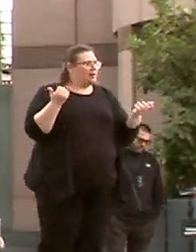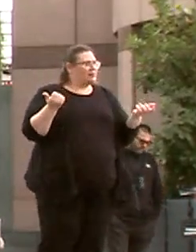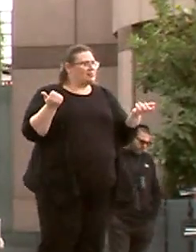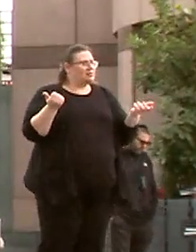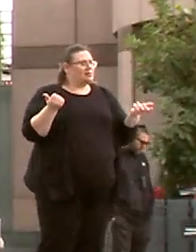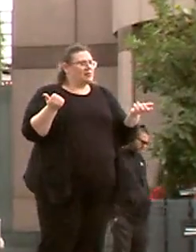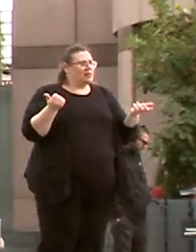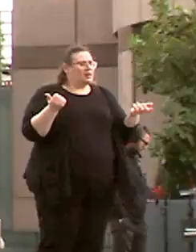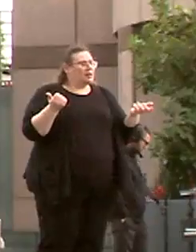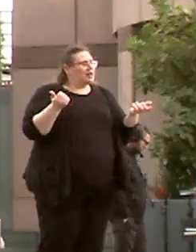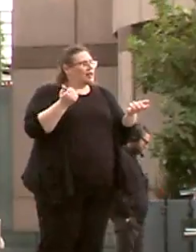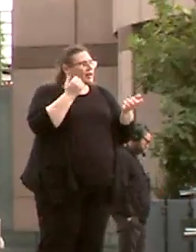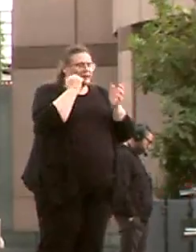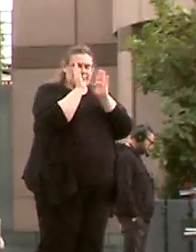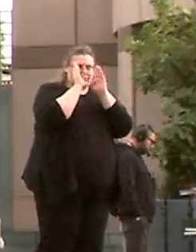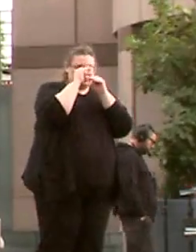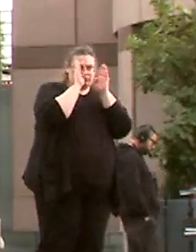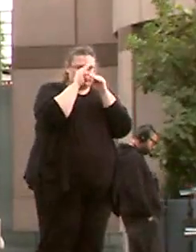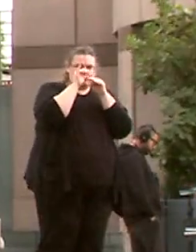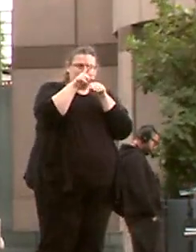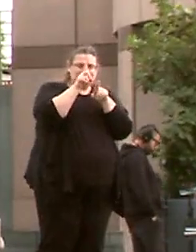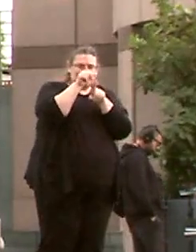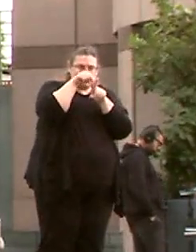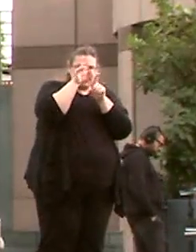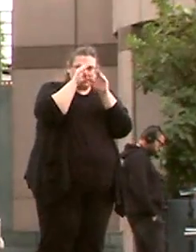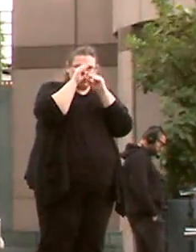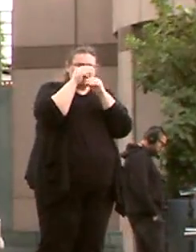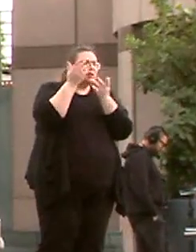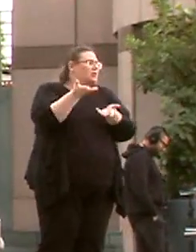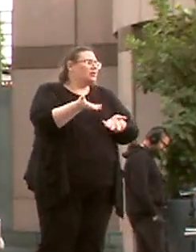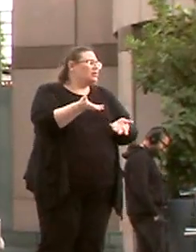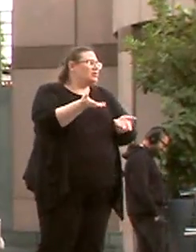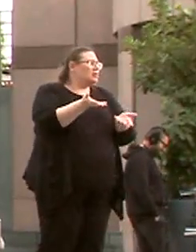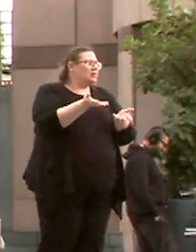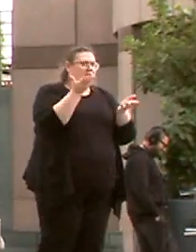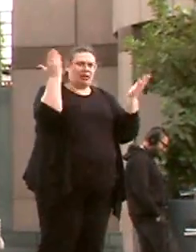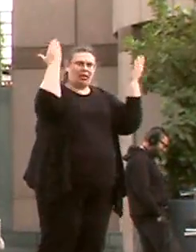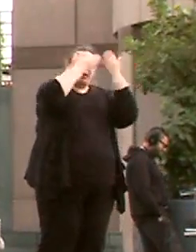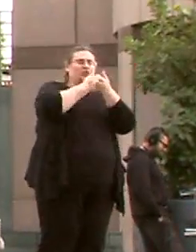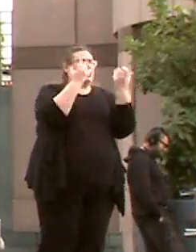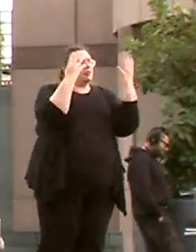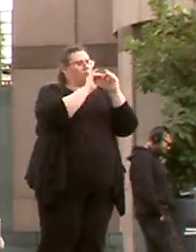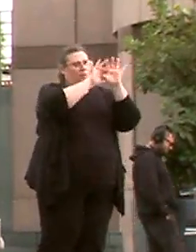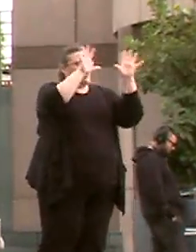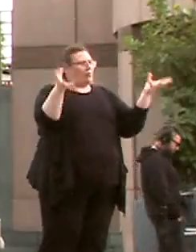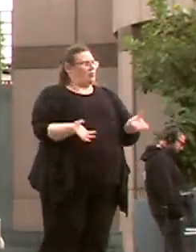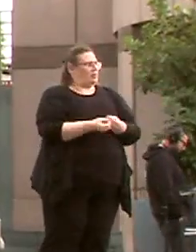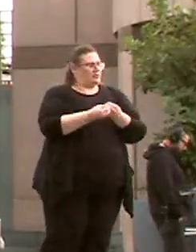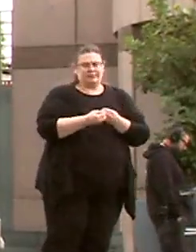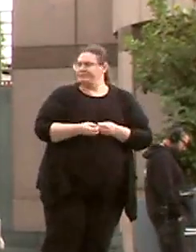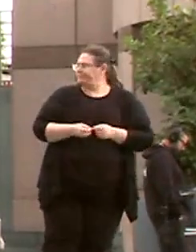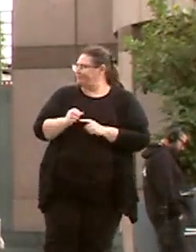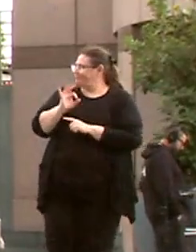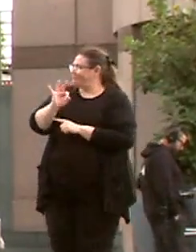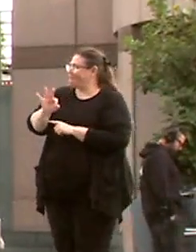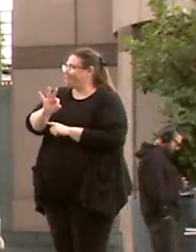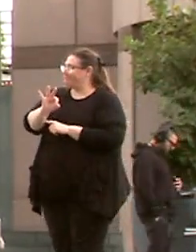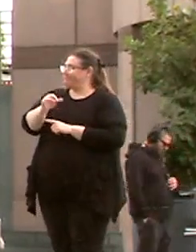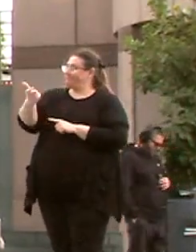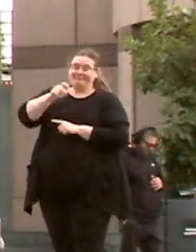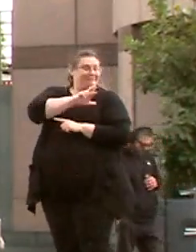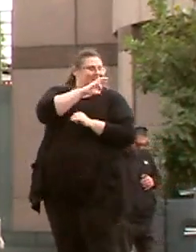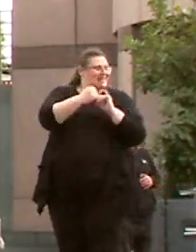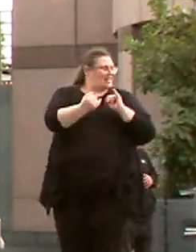you're focusing just on a person with a disability, you're going to lose so much more of what you need to bring to the table. Yeah, that's true. And